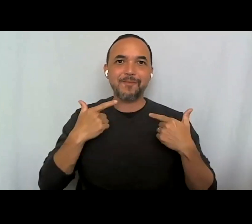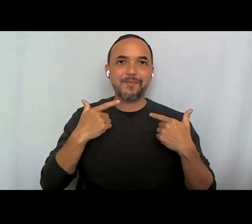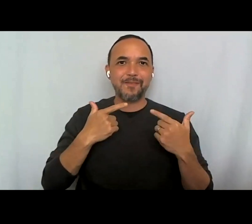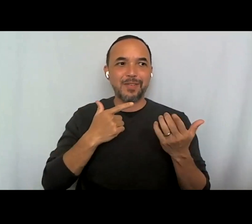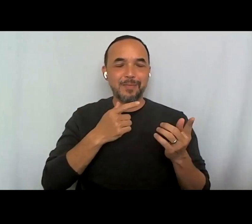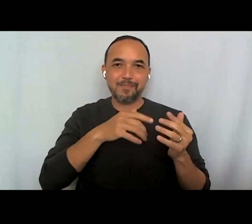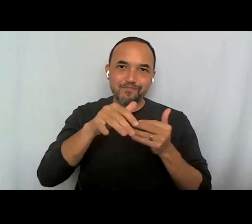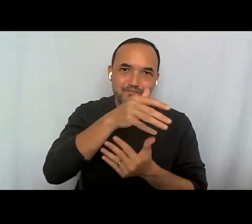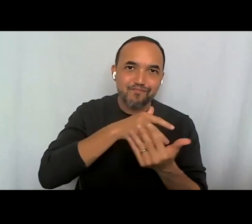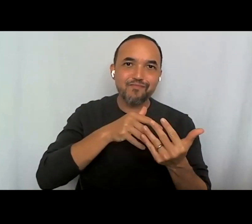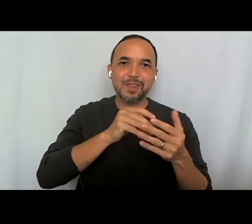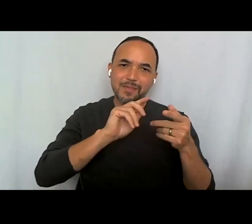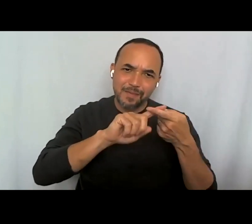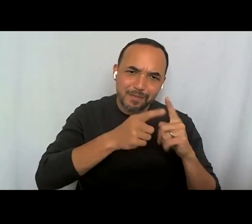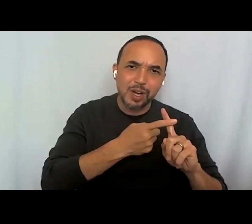friends.